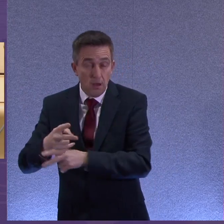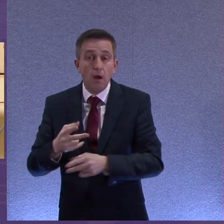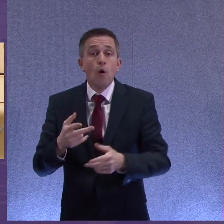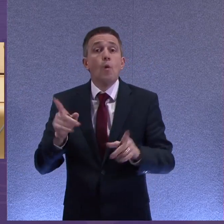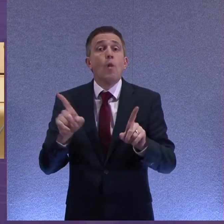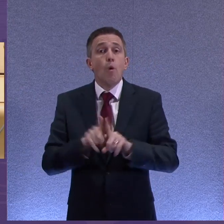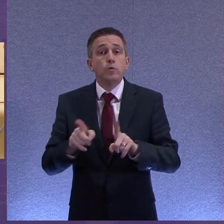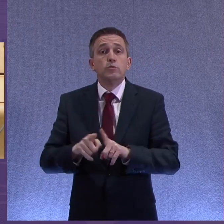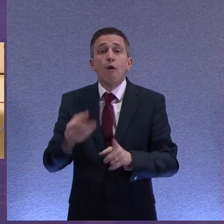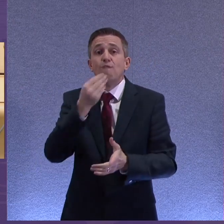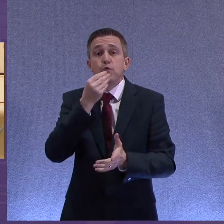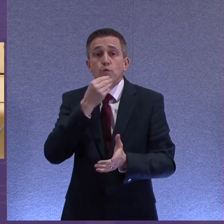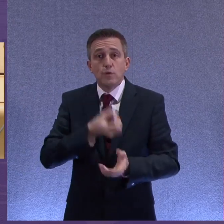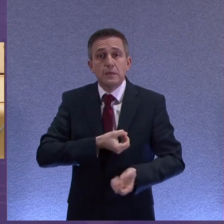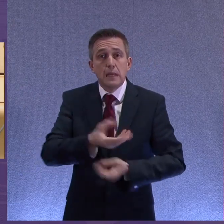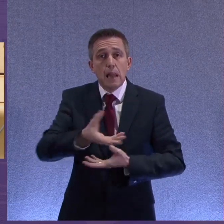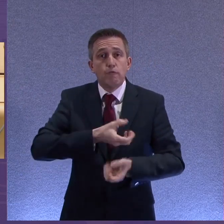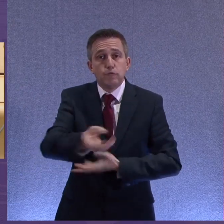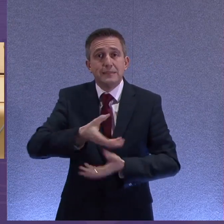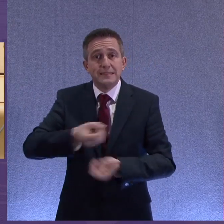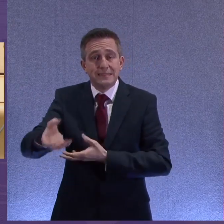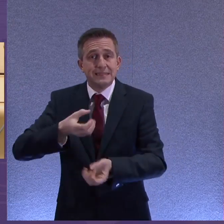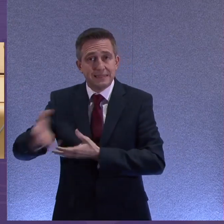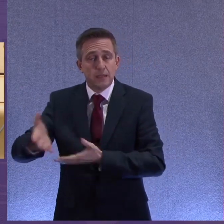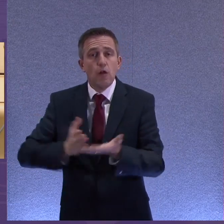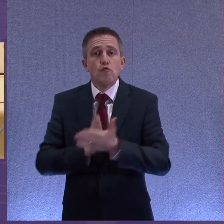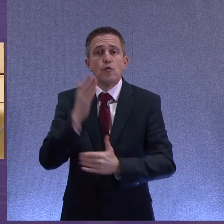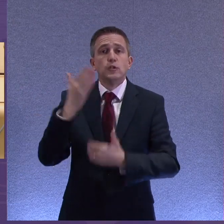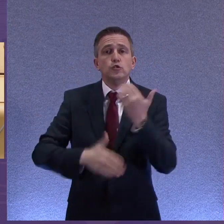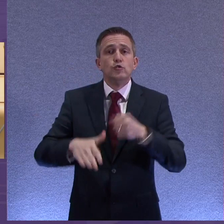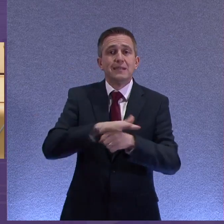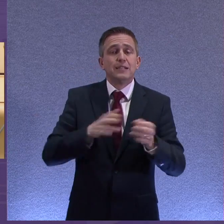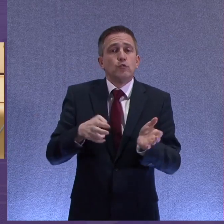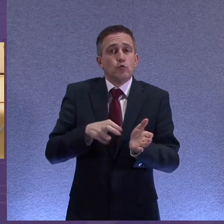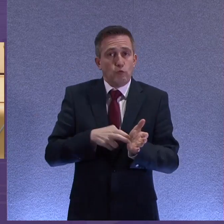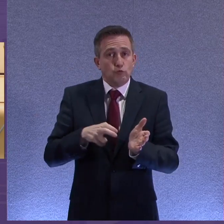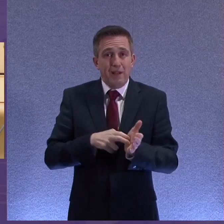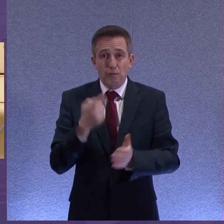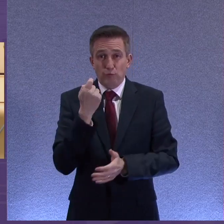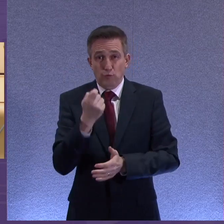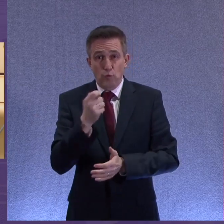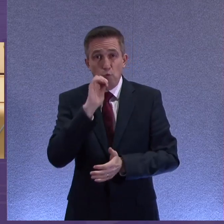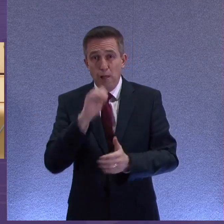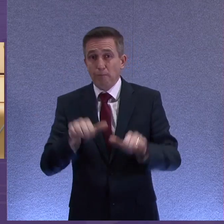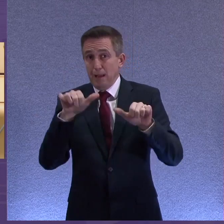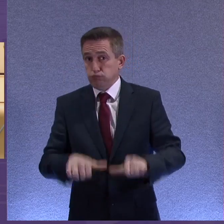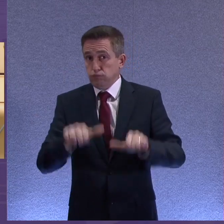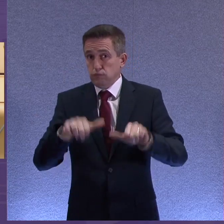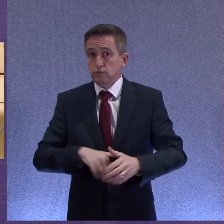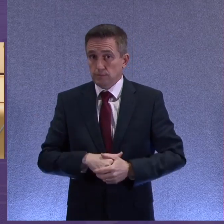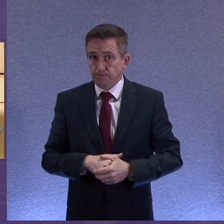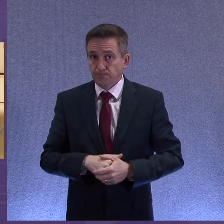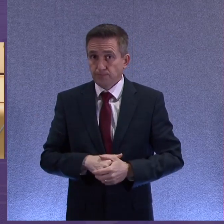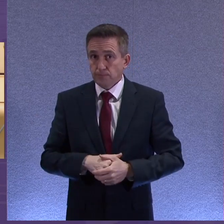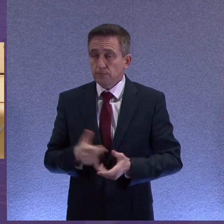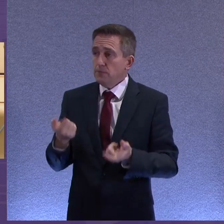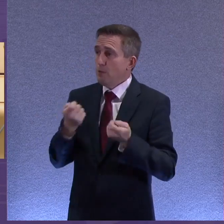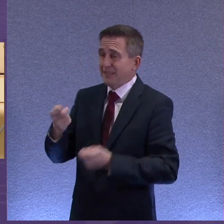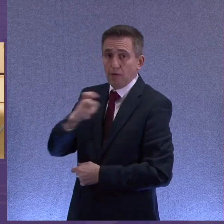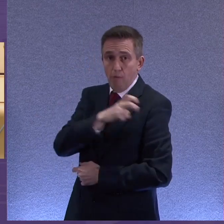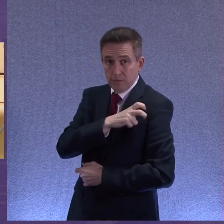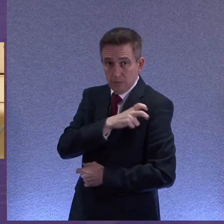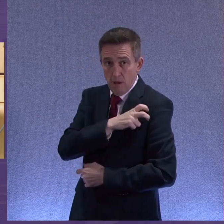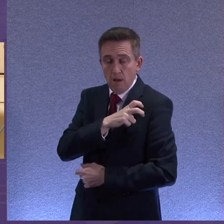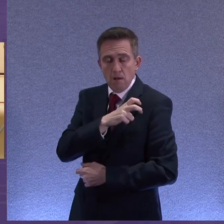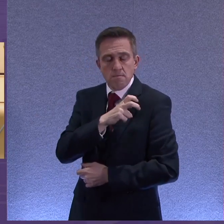grocery deliveries through a new national contract which is currently being negotiated. Presiding Officer, the key to saving lives,